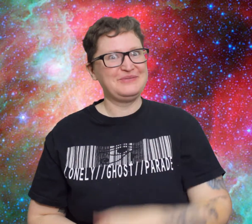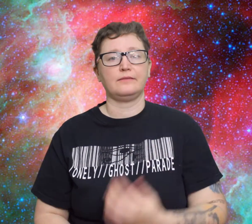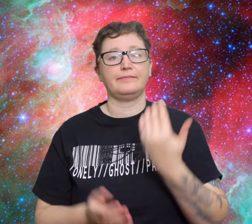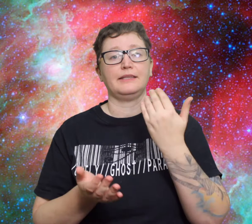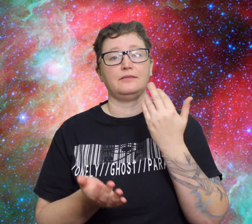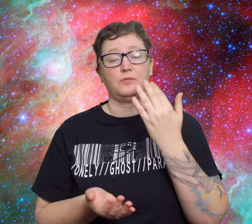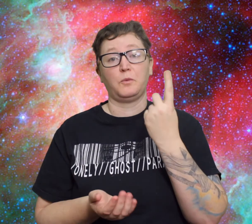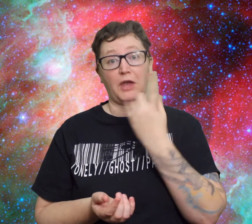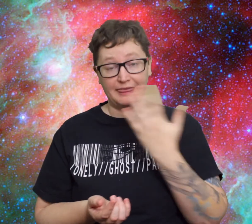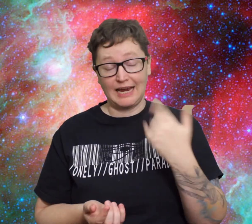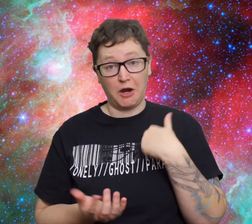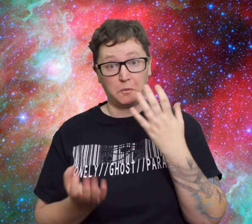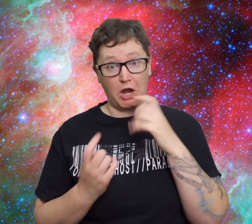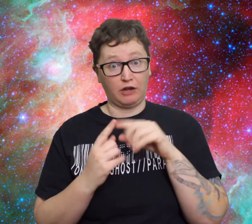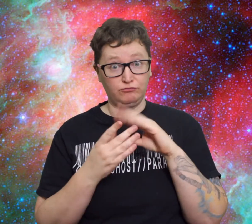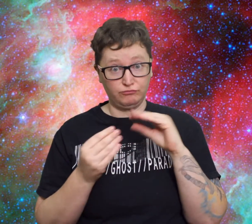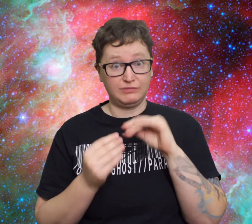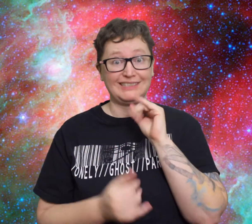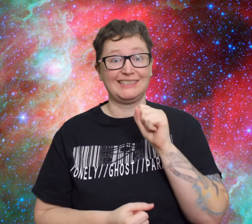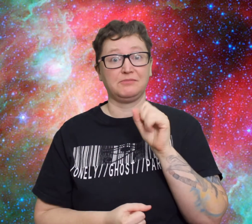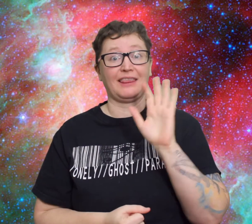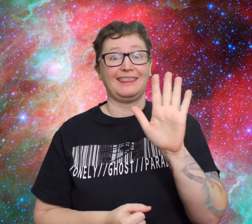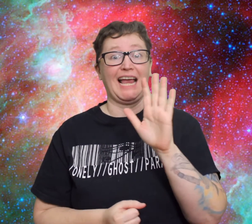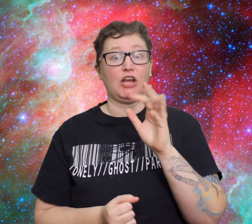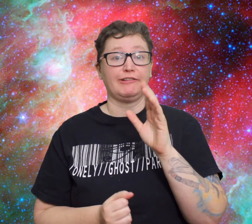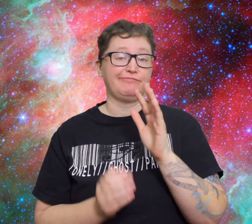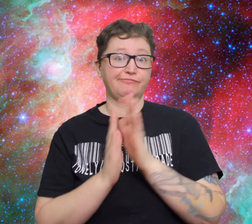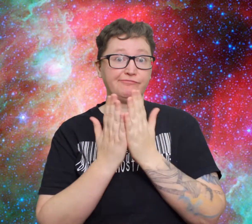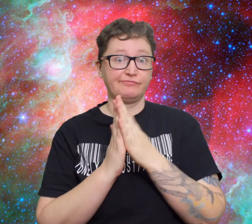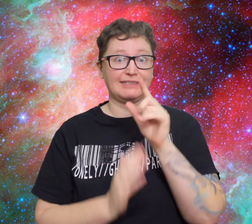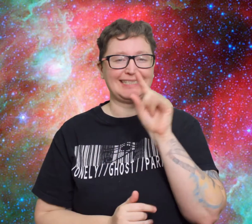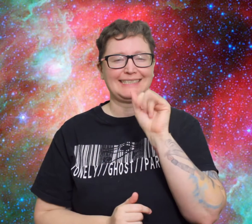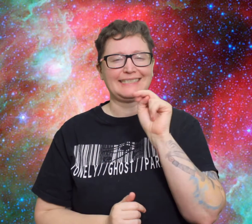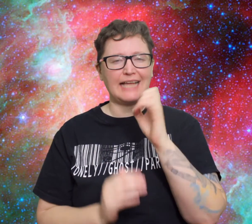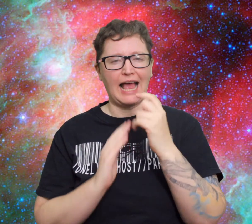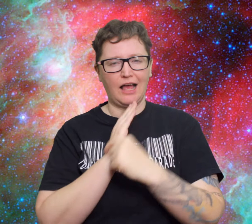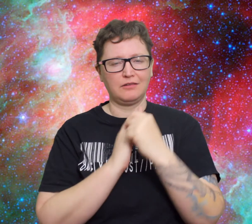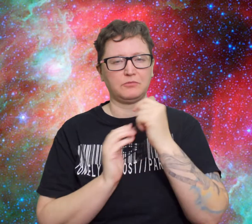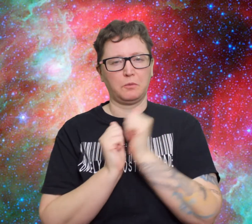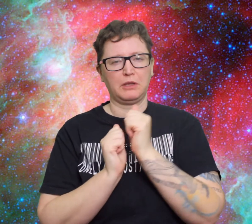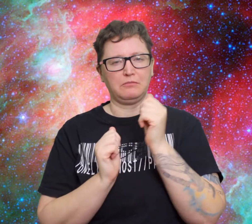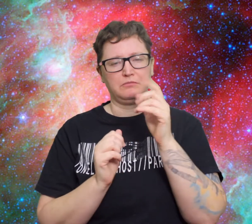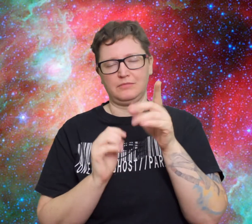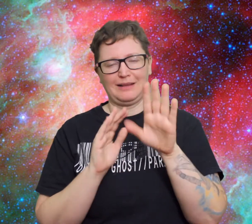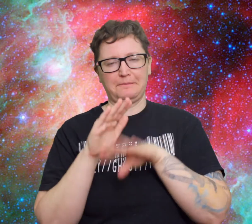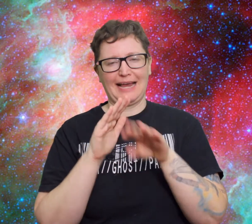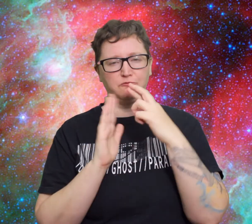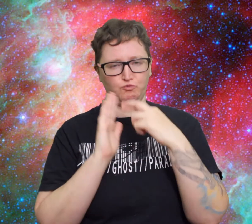So one thing that I want to mention is in the magazine that they have